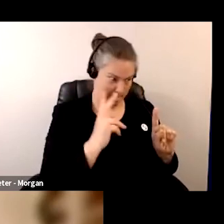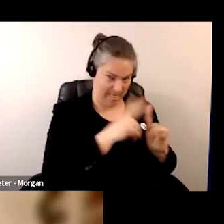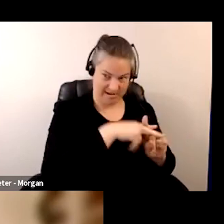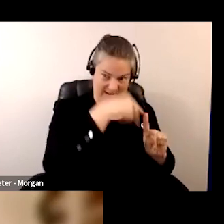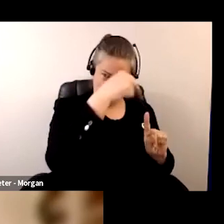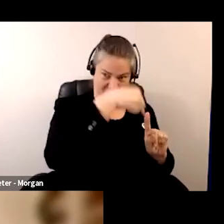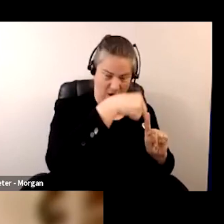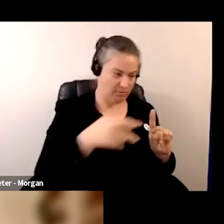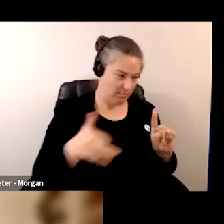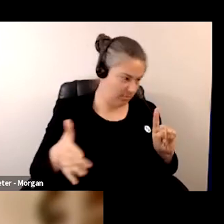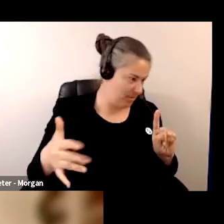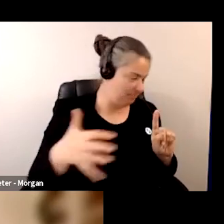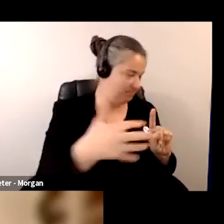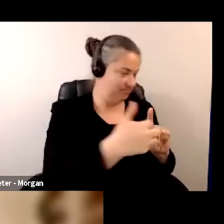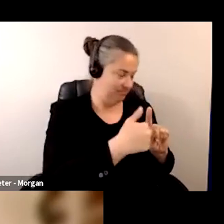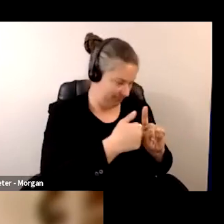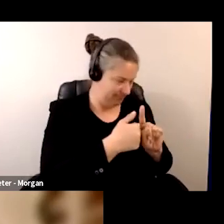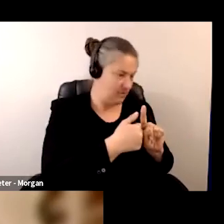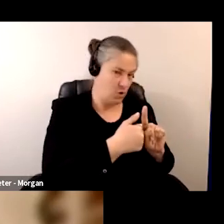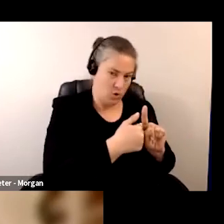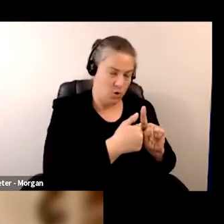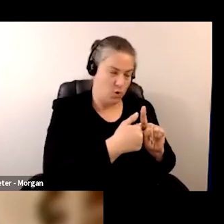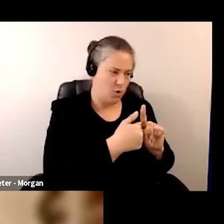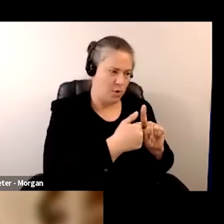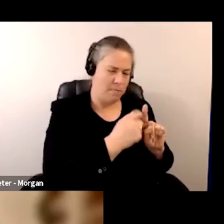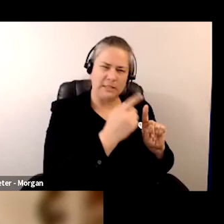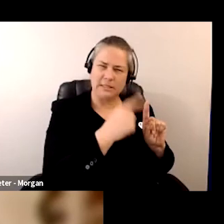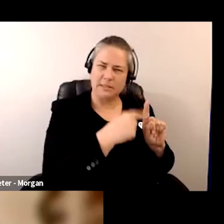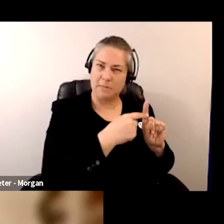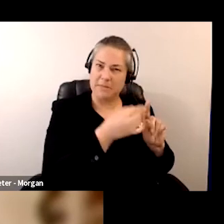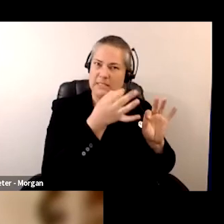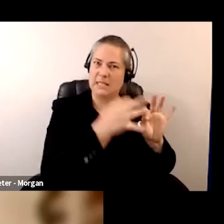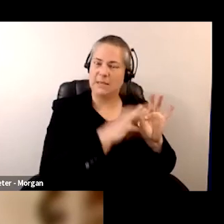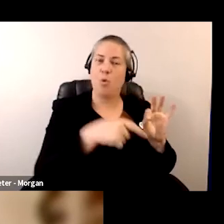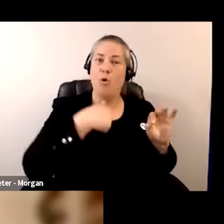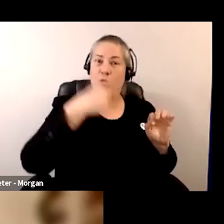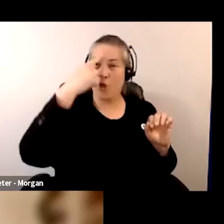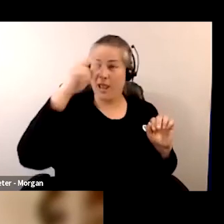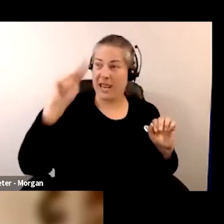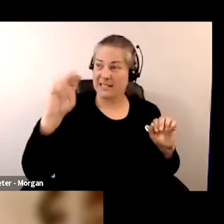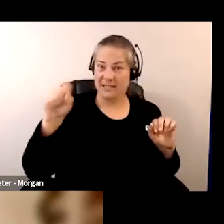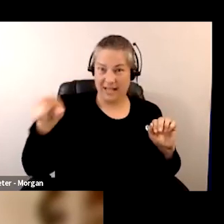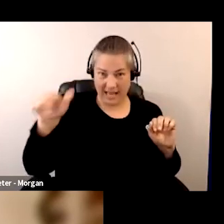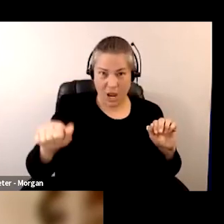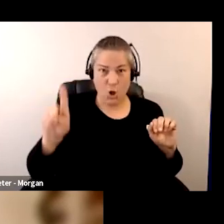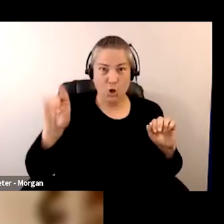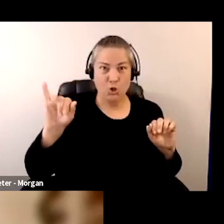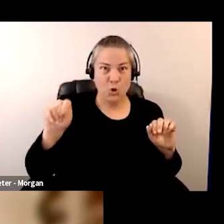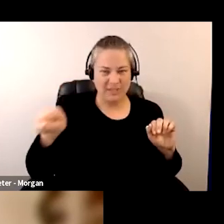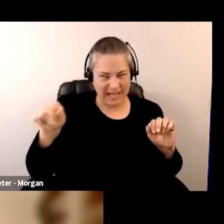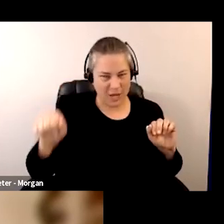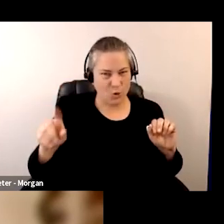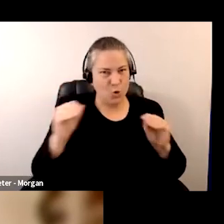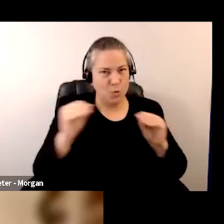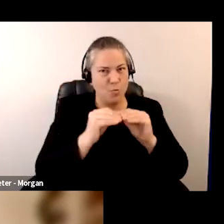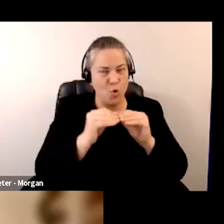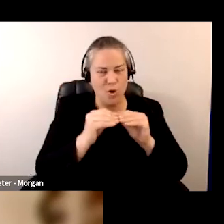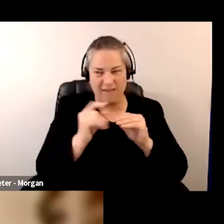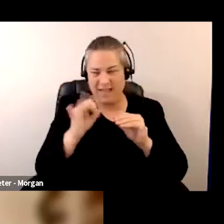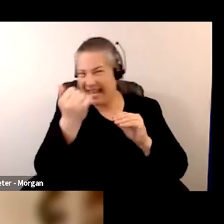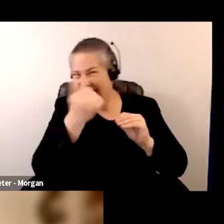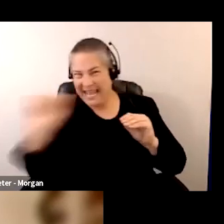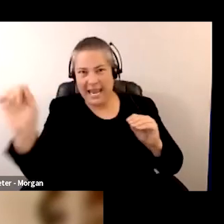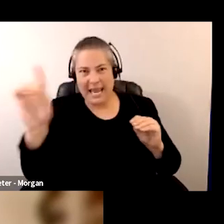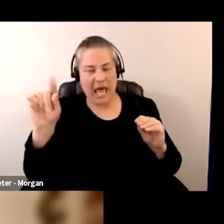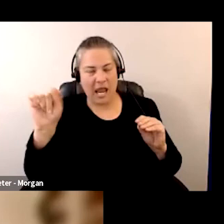the relatively simple things that we thought NCES could do and get a lot more mileage out of any data they collect in the